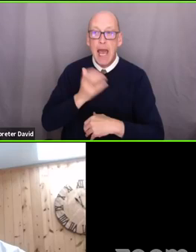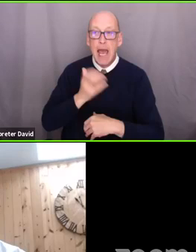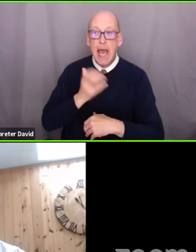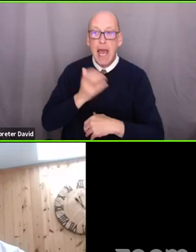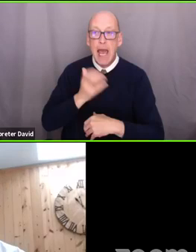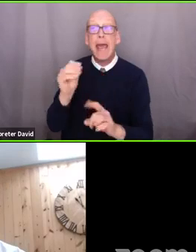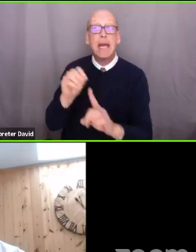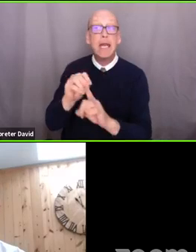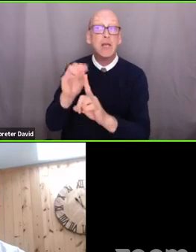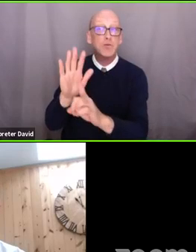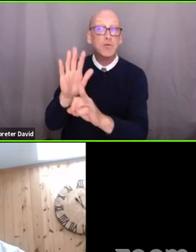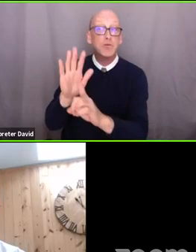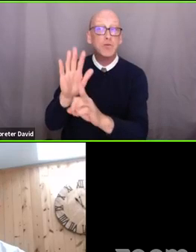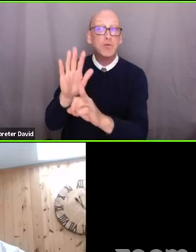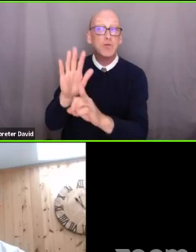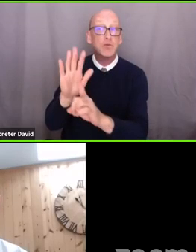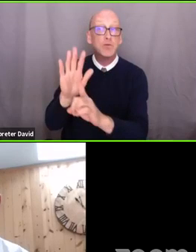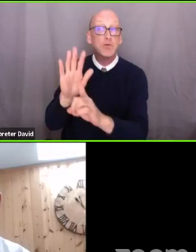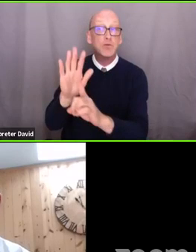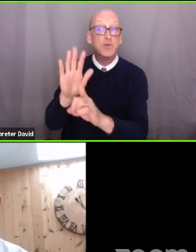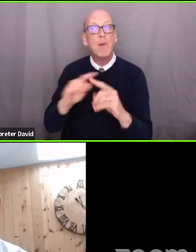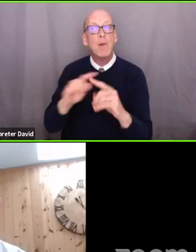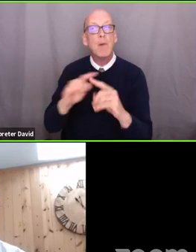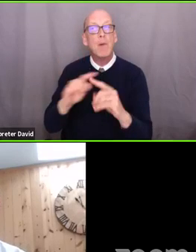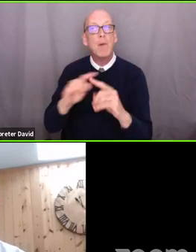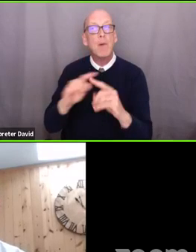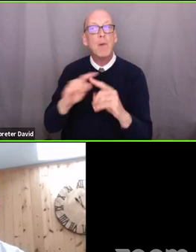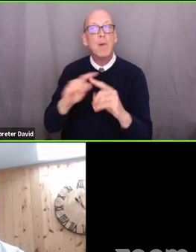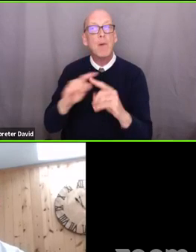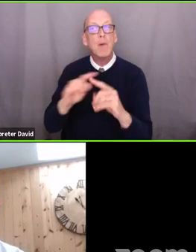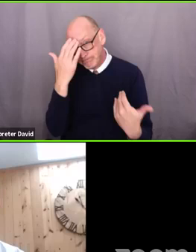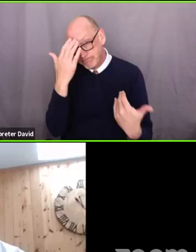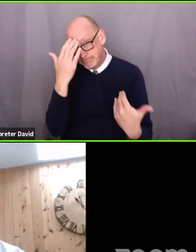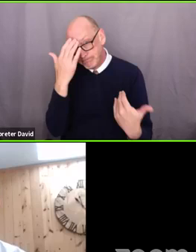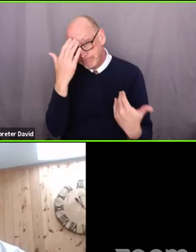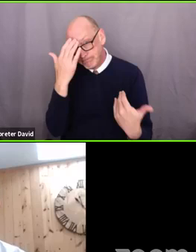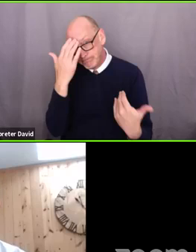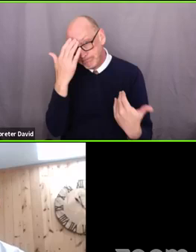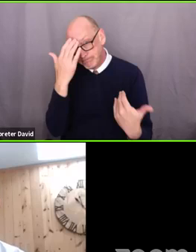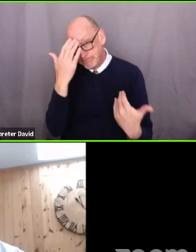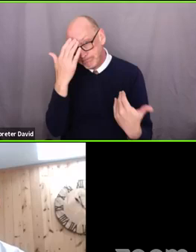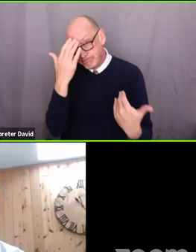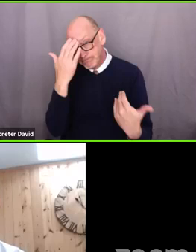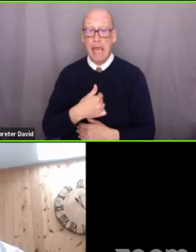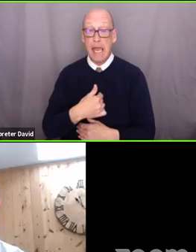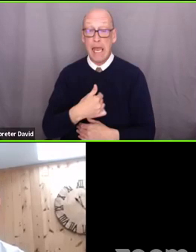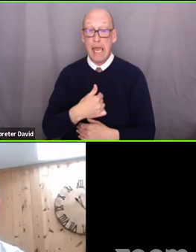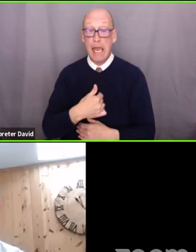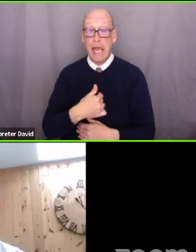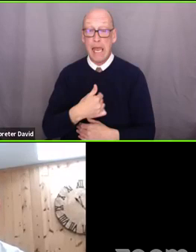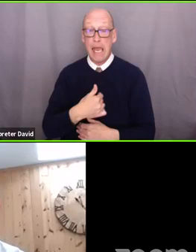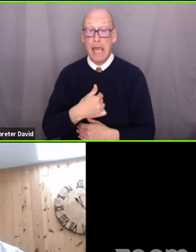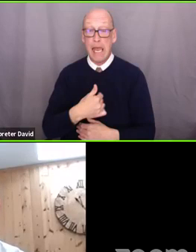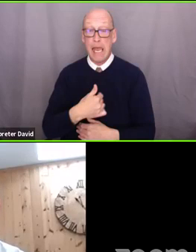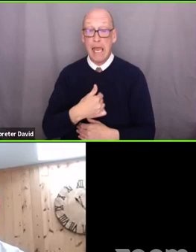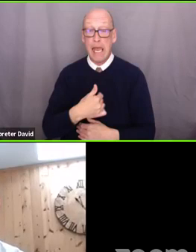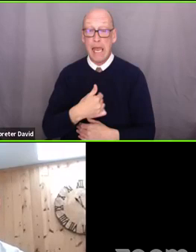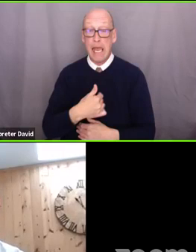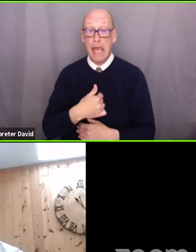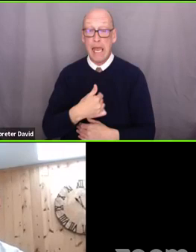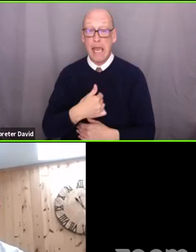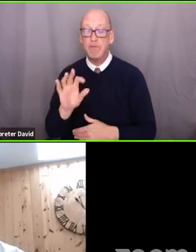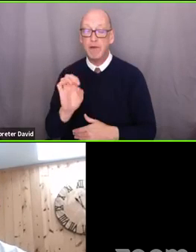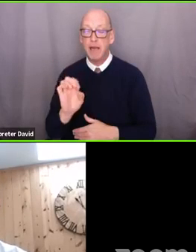levels. But taking it beyond that, I don't know if I have not personally done that. I don't know if the epi team has done any of